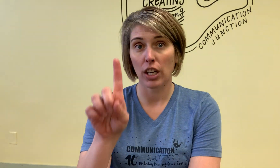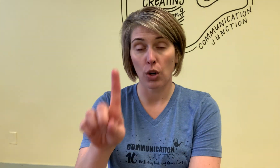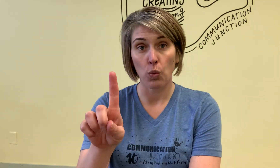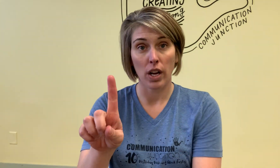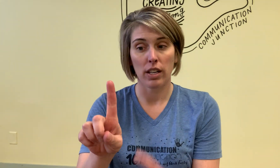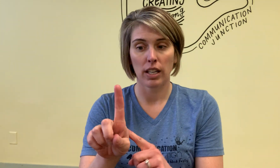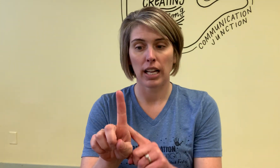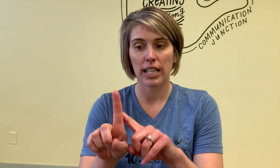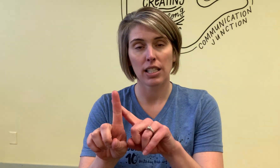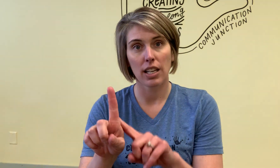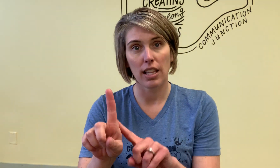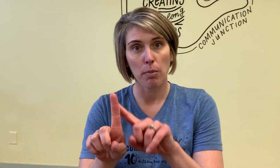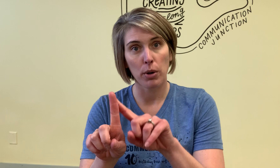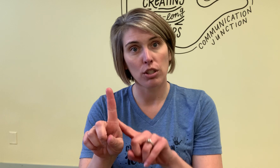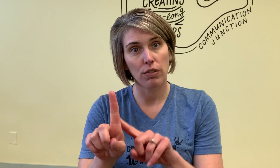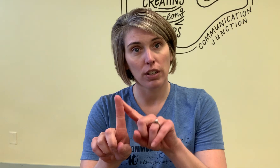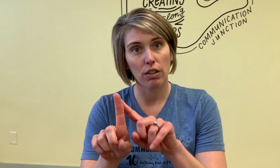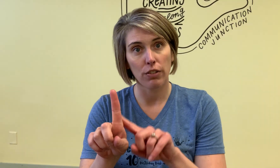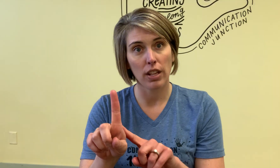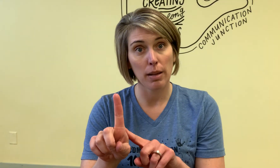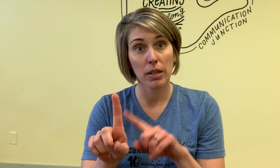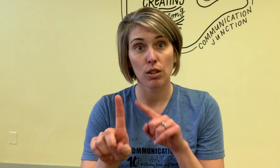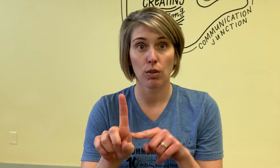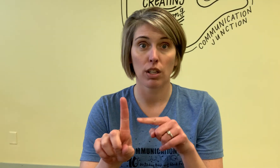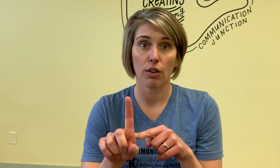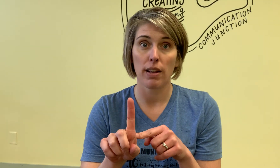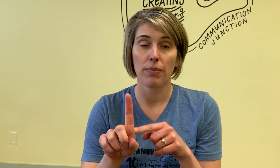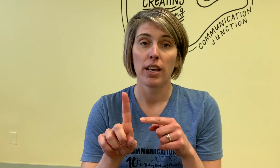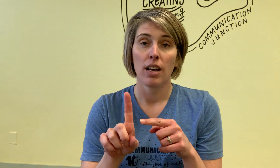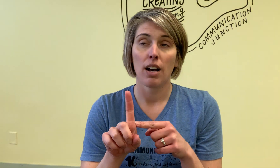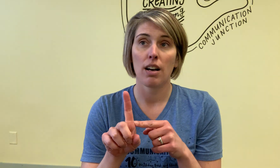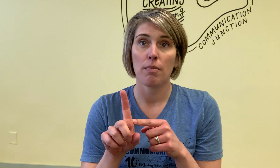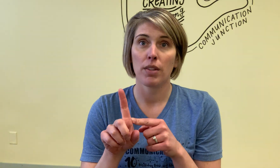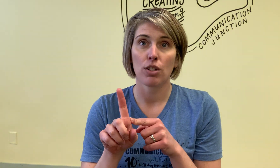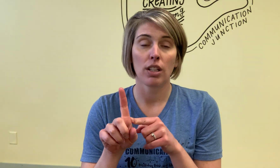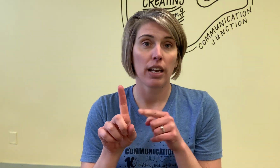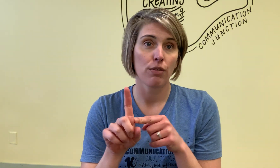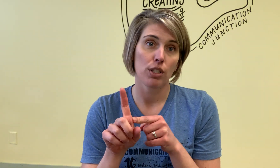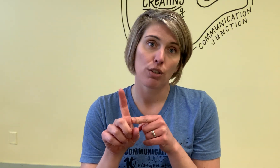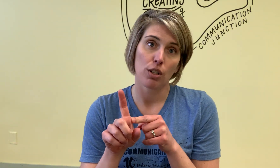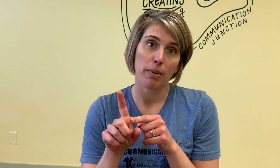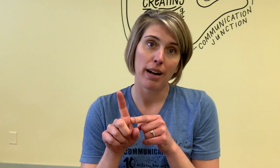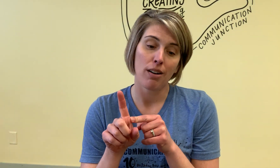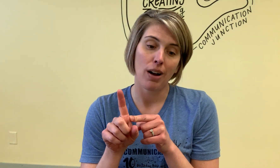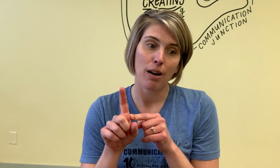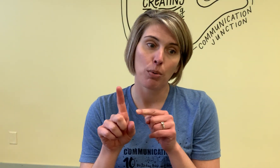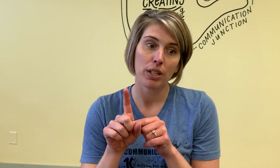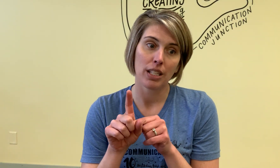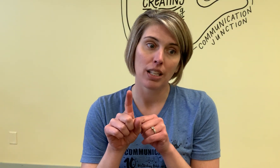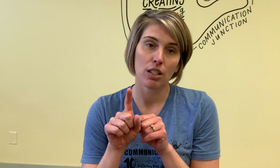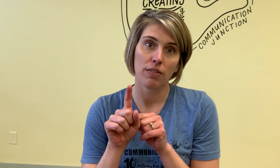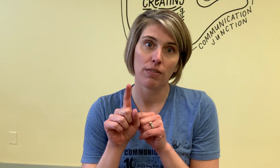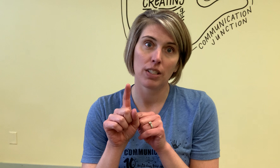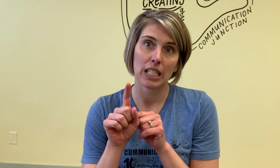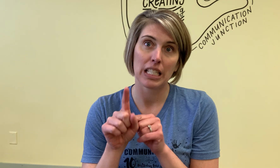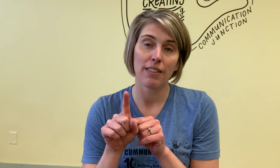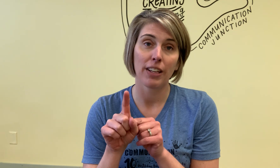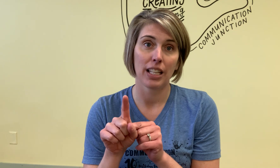on one, isolating that pointer finger for them is really great. There's a lot of research about how pointing is a significant